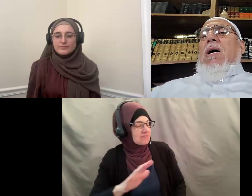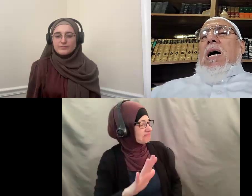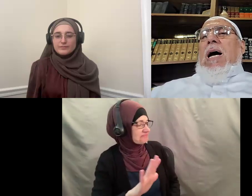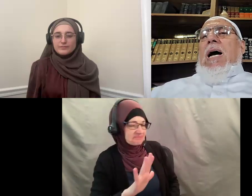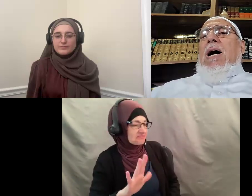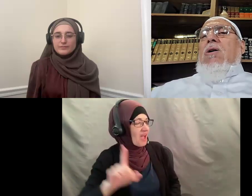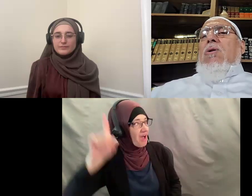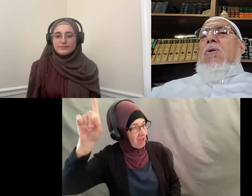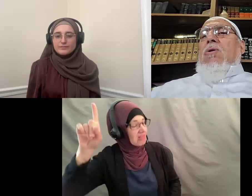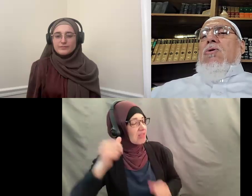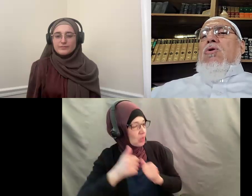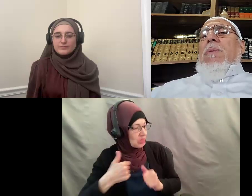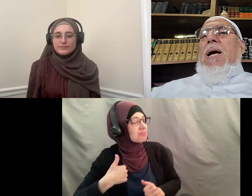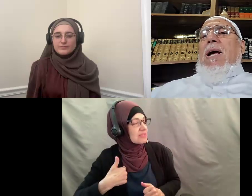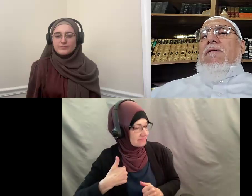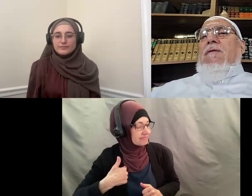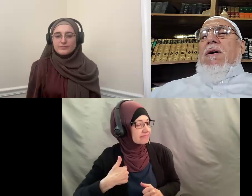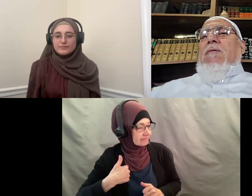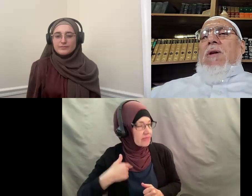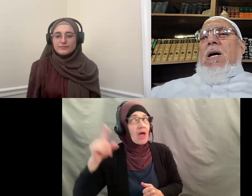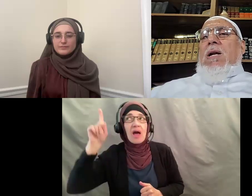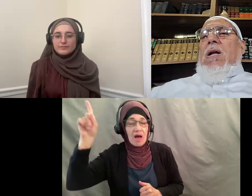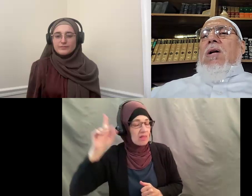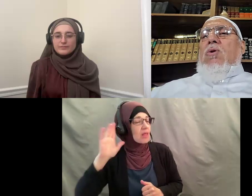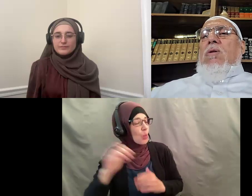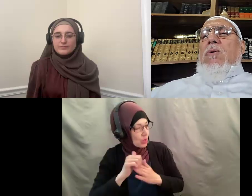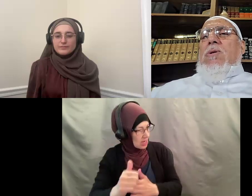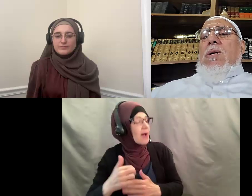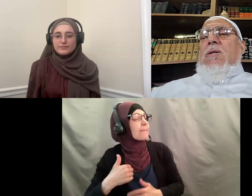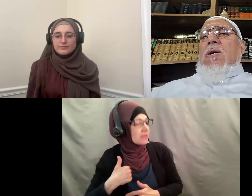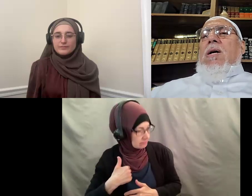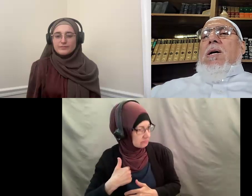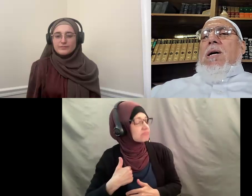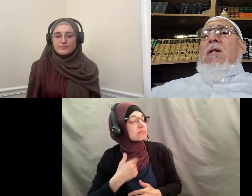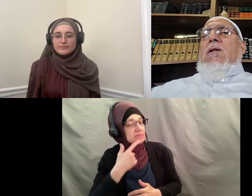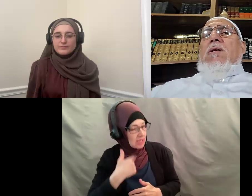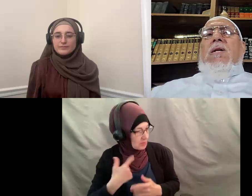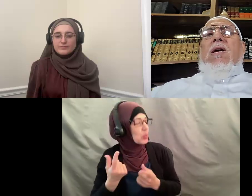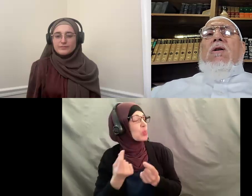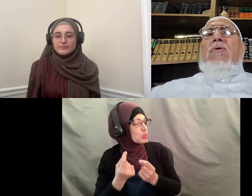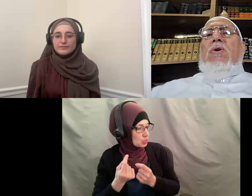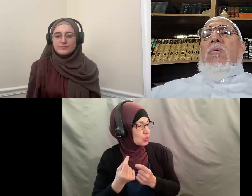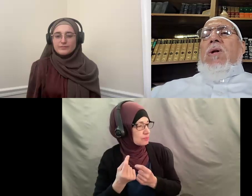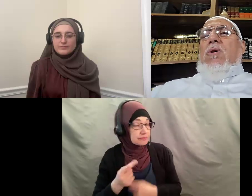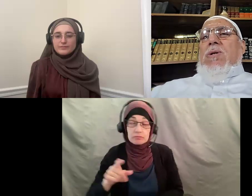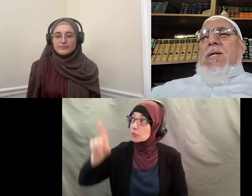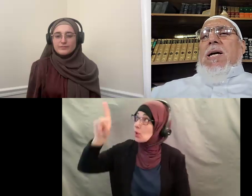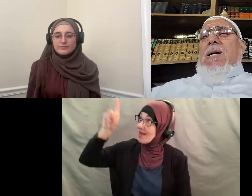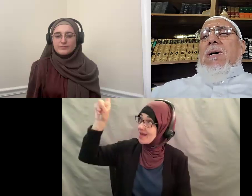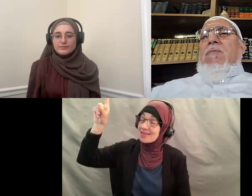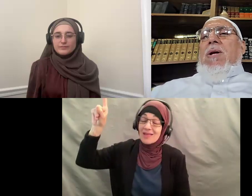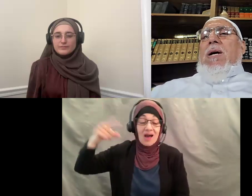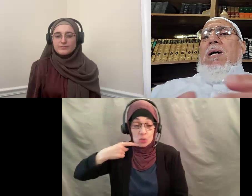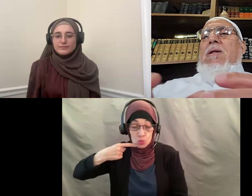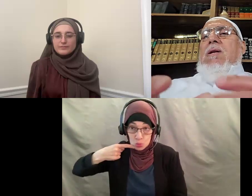me how to behave." And Allah told Moses, "Hit the sea with your